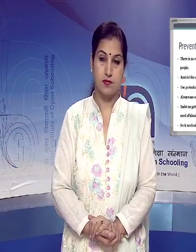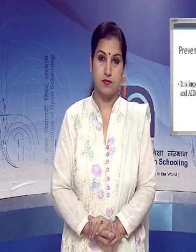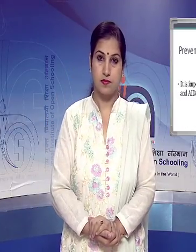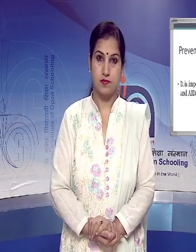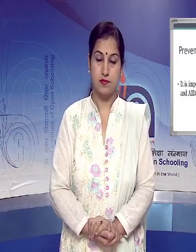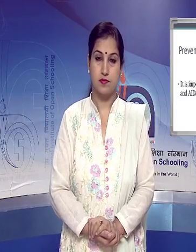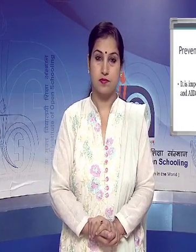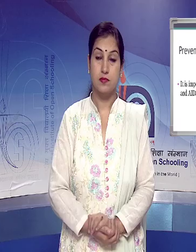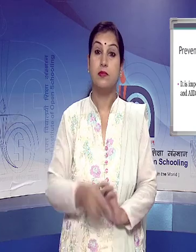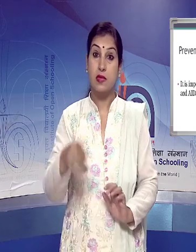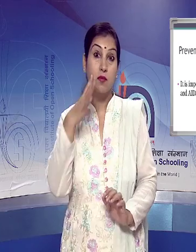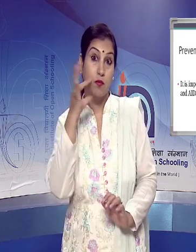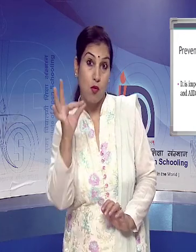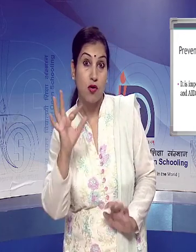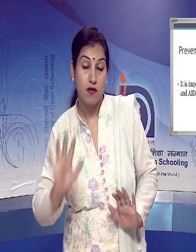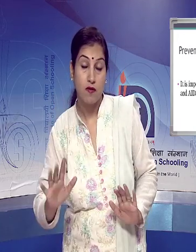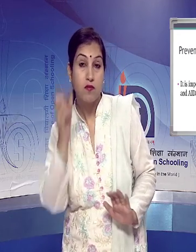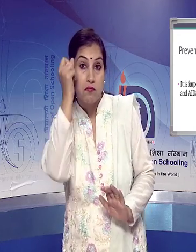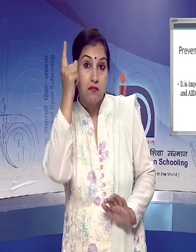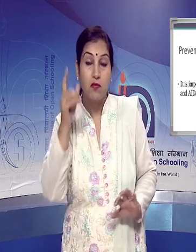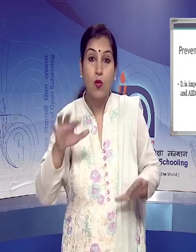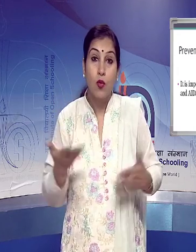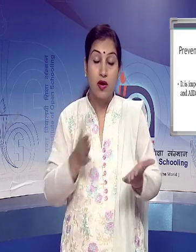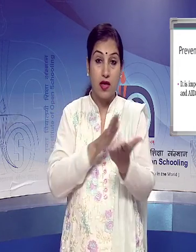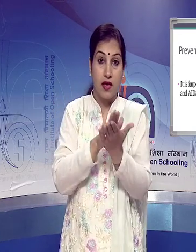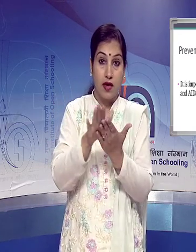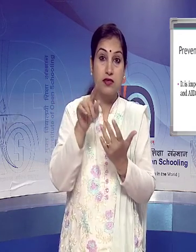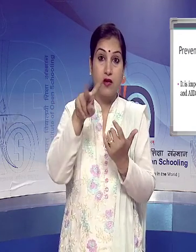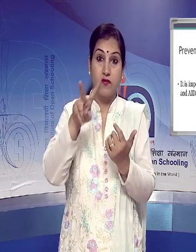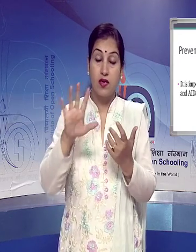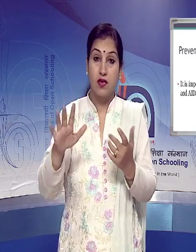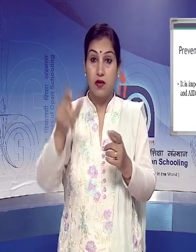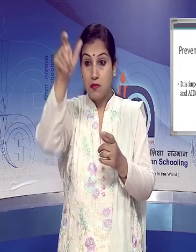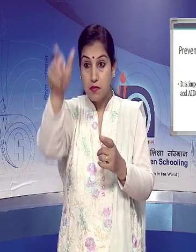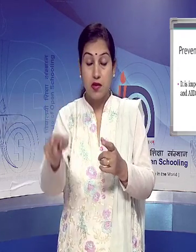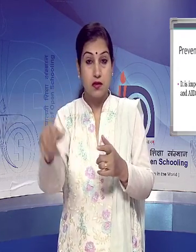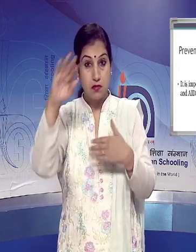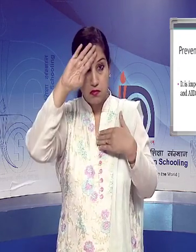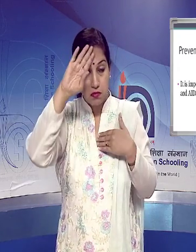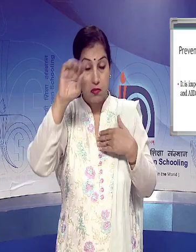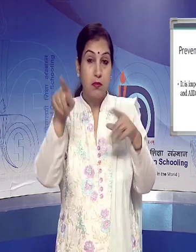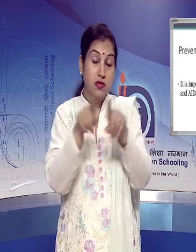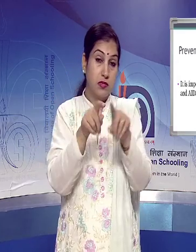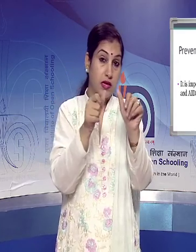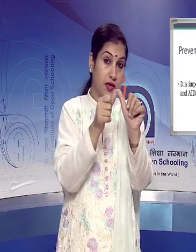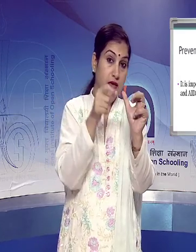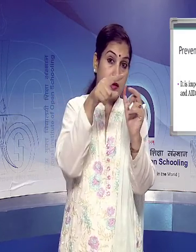It is important to understand that HIV infection and AIDS are related